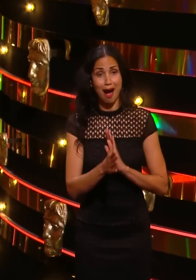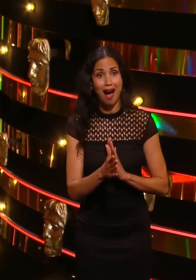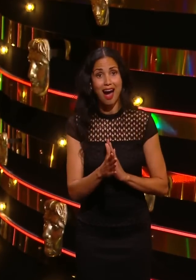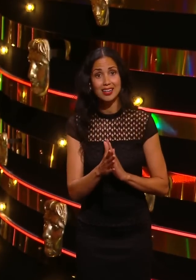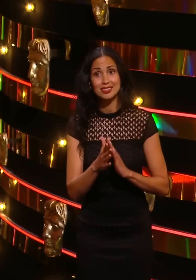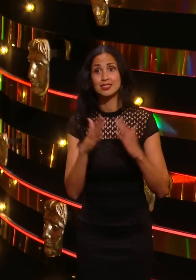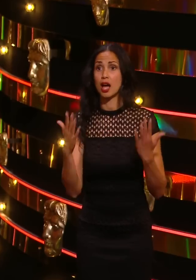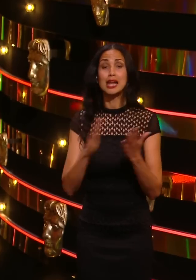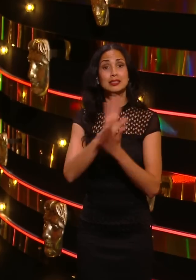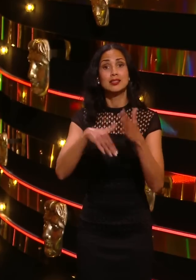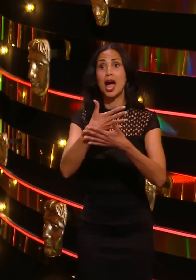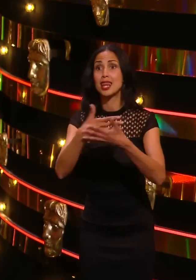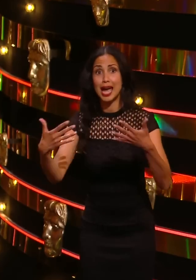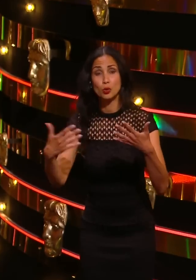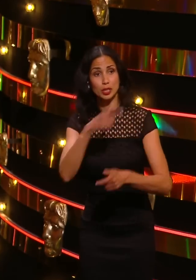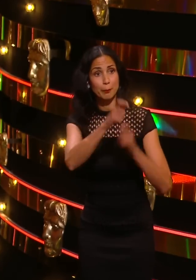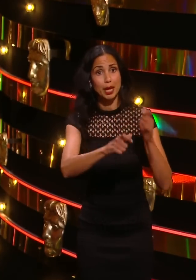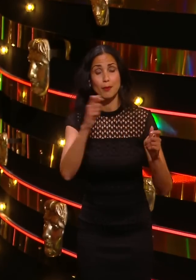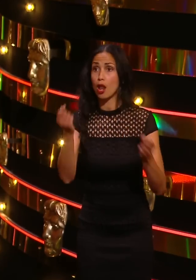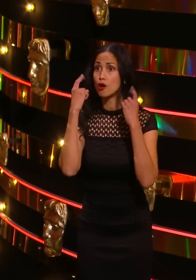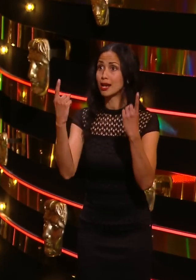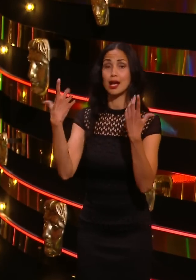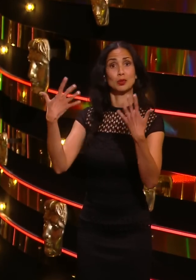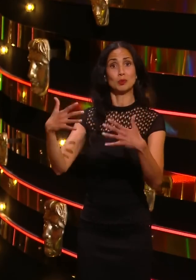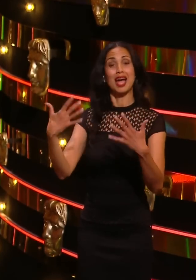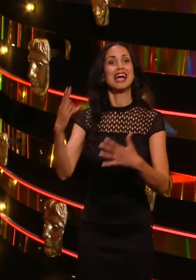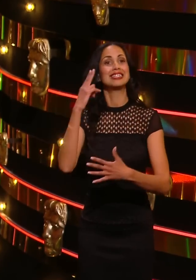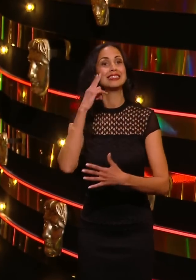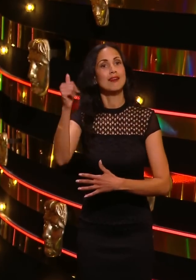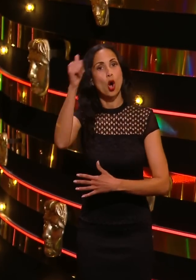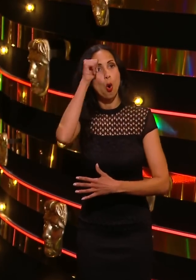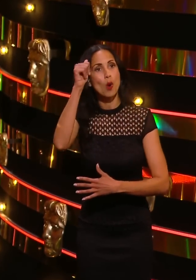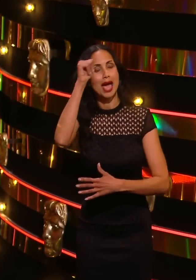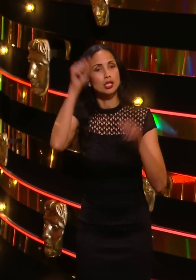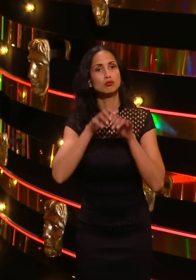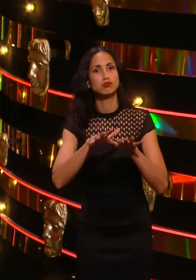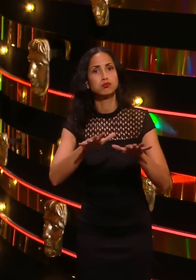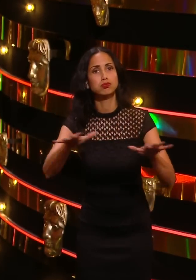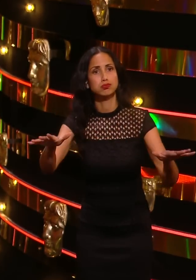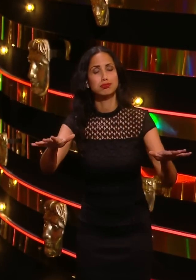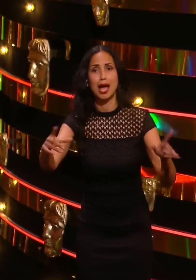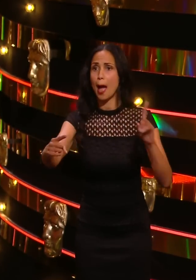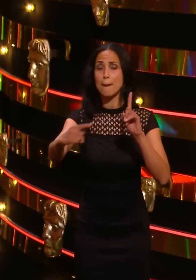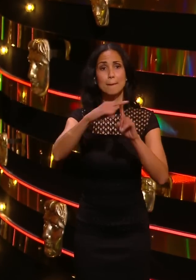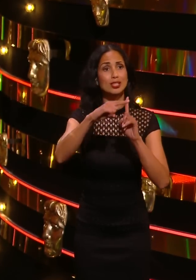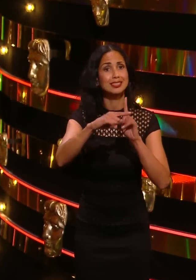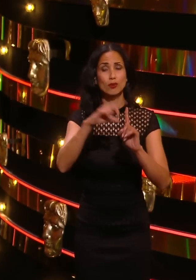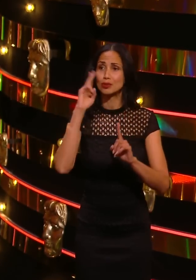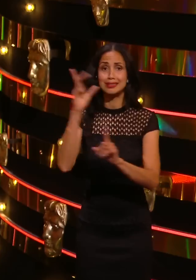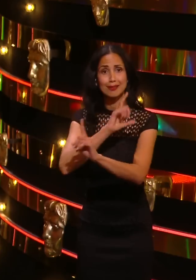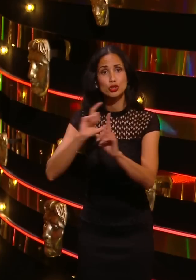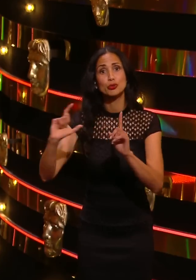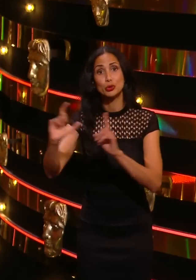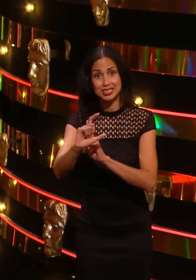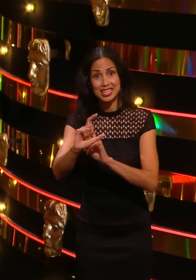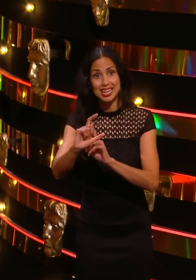more for sign language, and just a better deaf awareness and positive towards the people. And we've